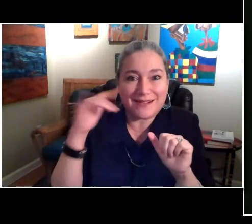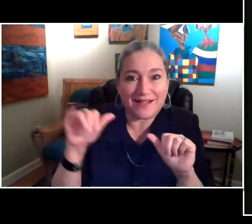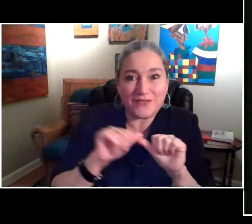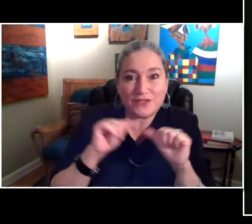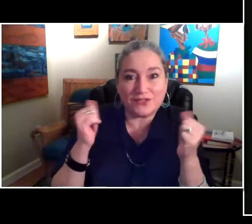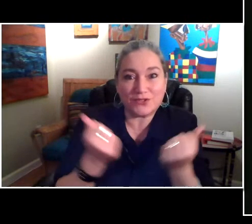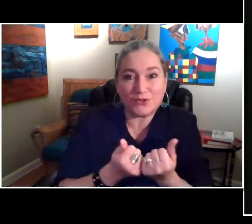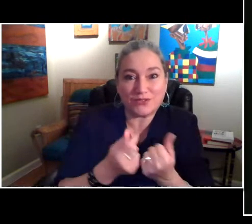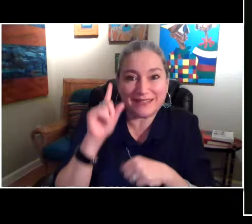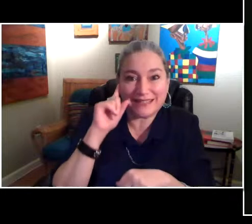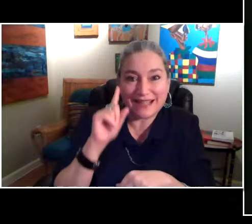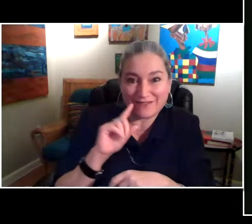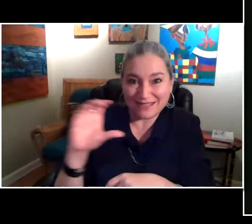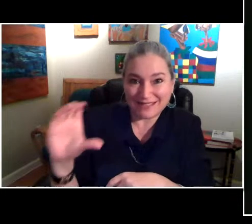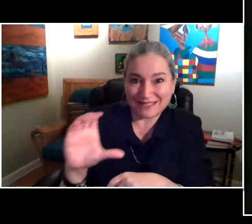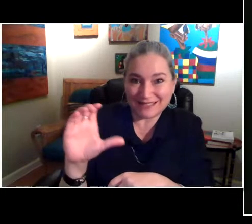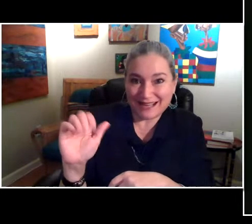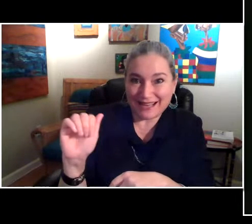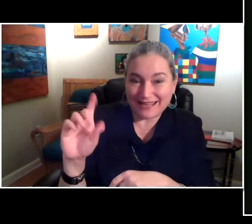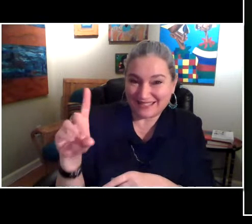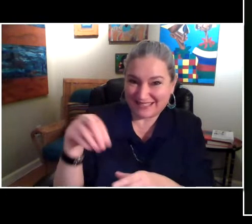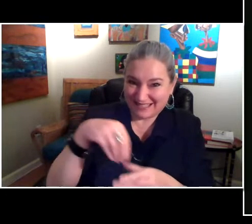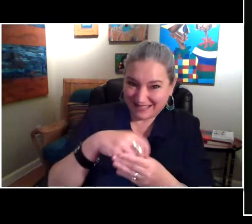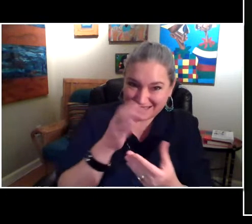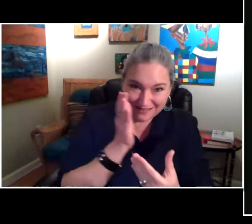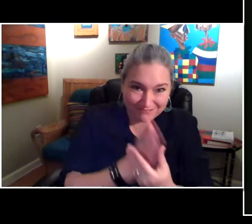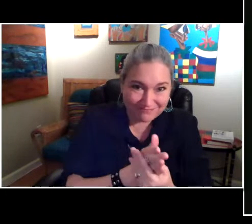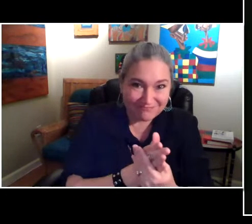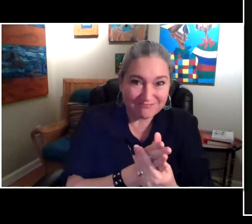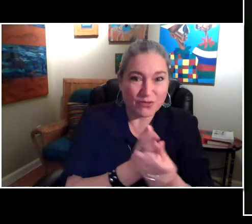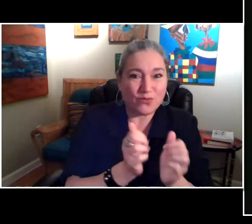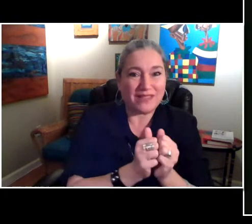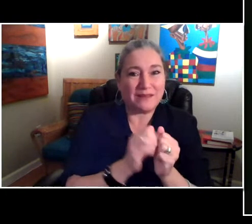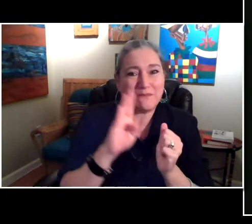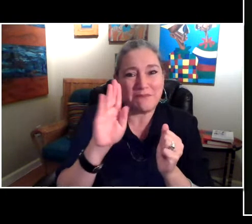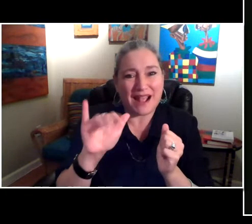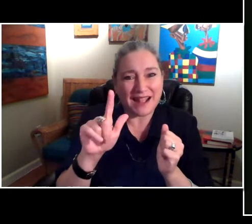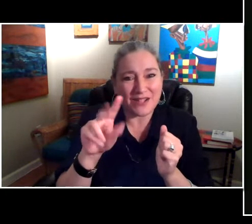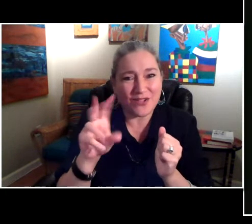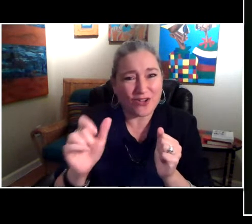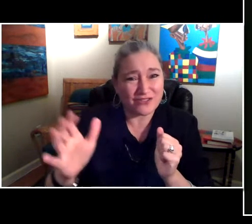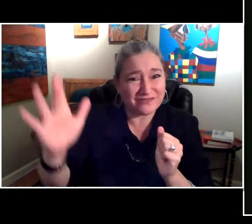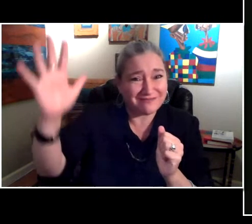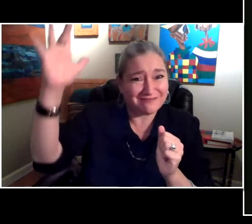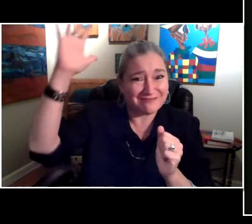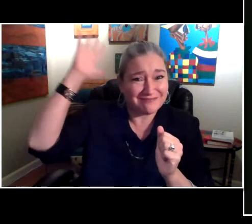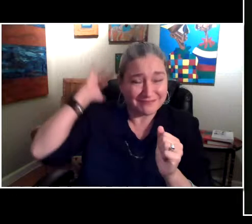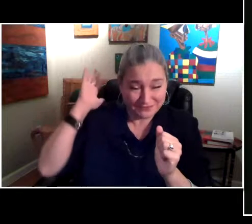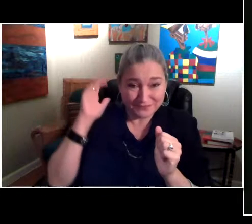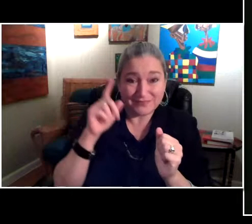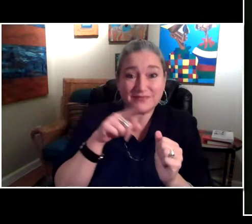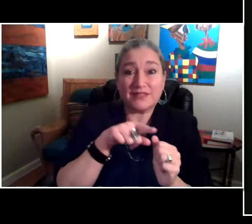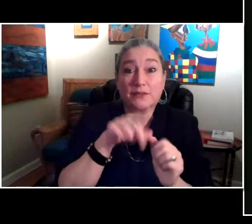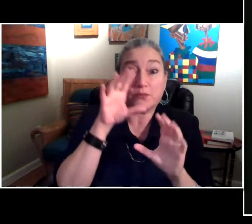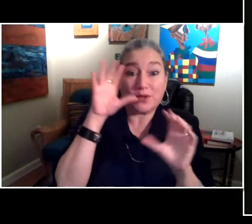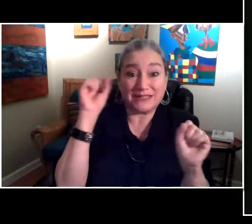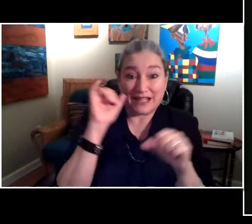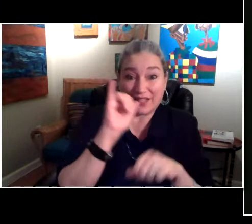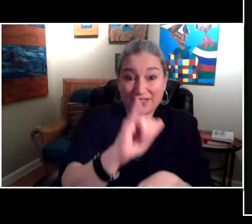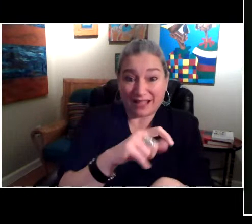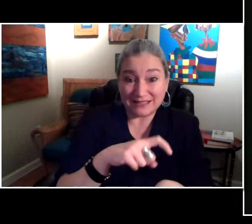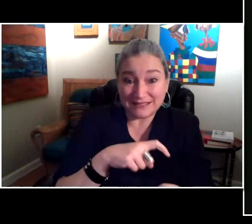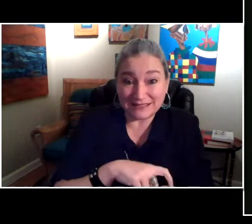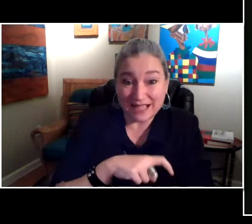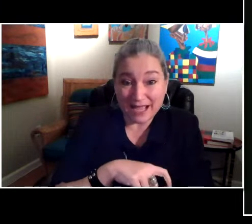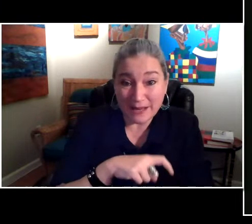in 1914 by the president of the Association of the Deaf, and it was